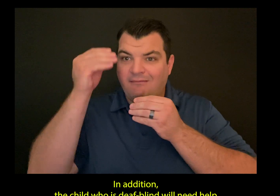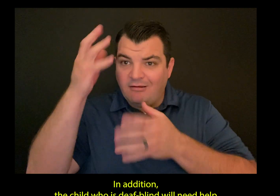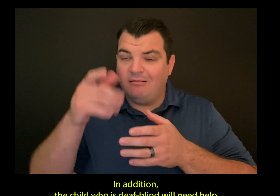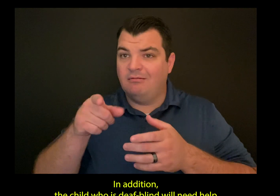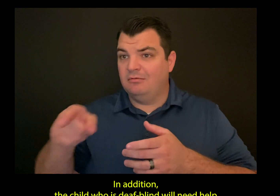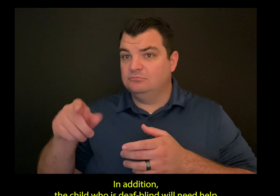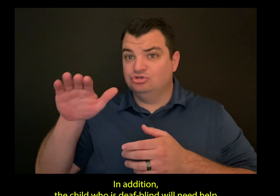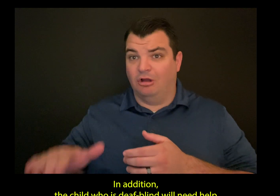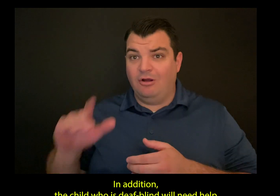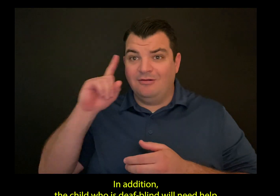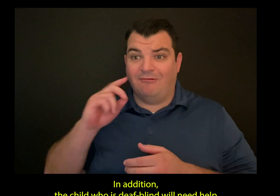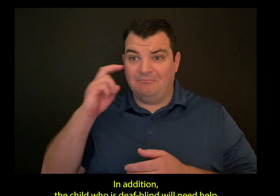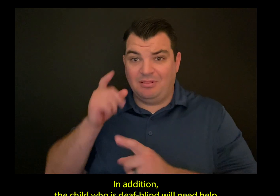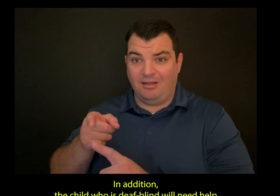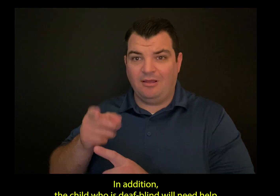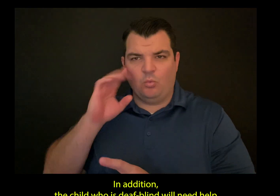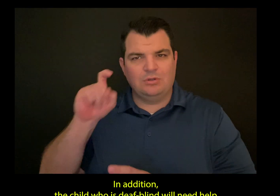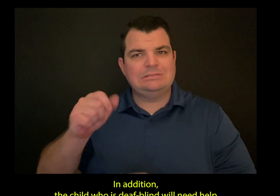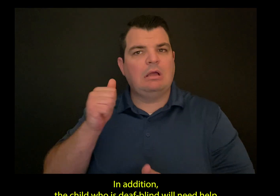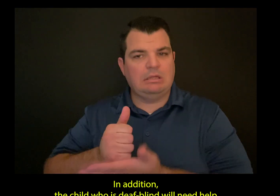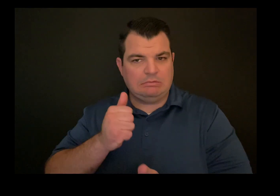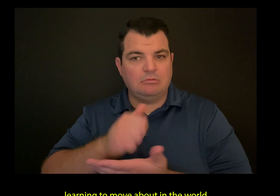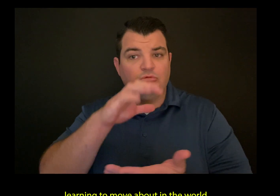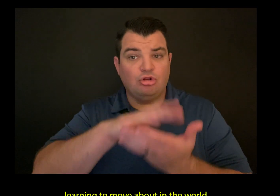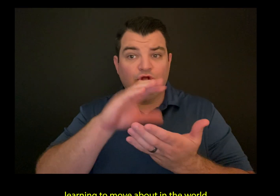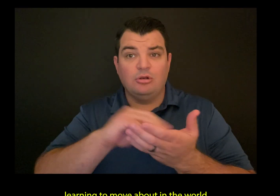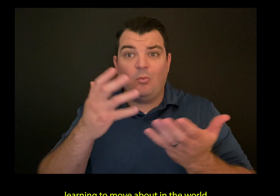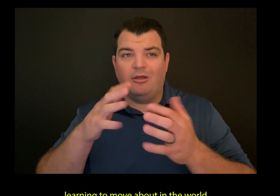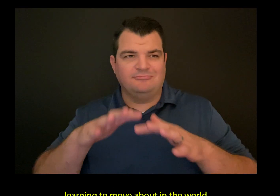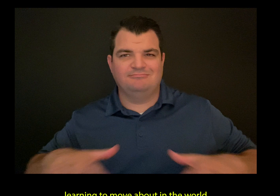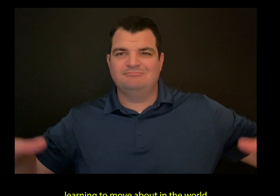In addition, the child who is deafblind will need help learning to move about in the world.